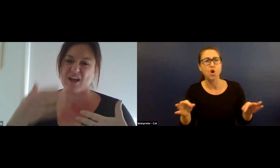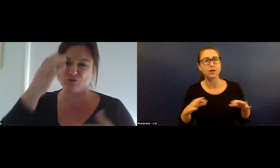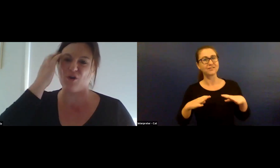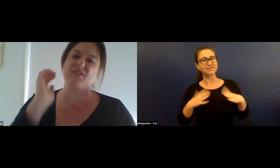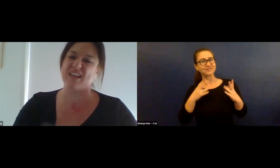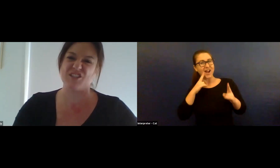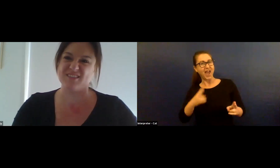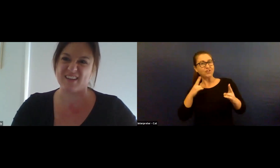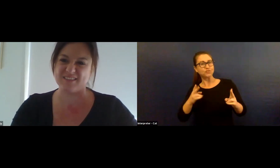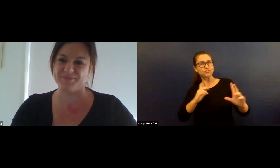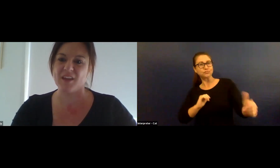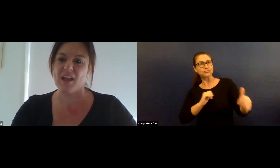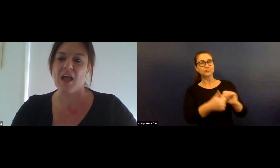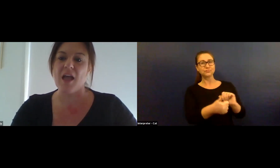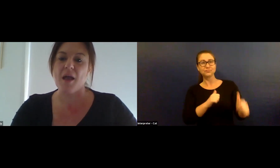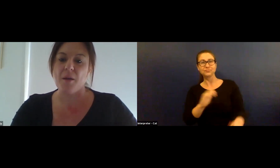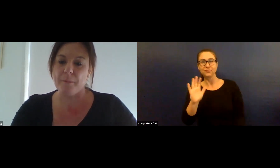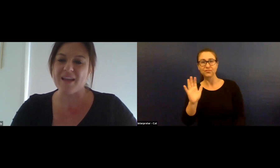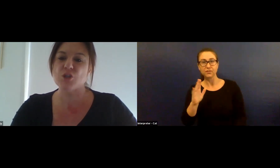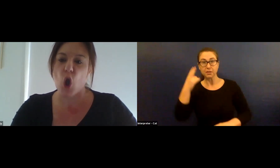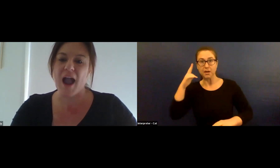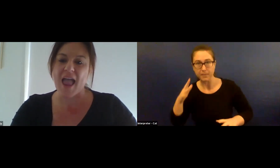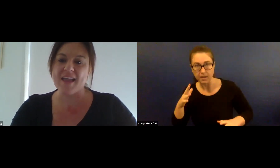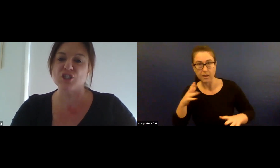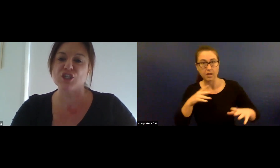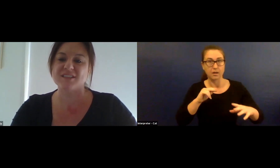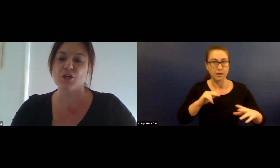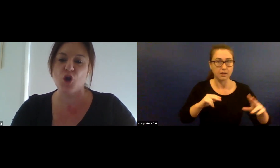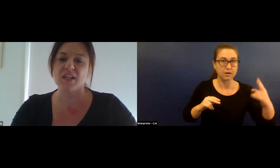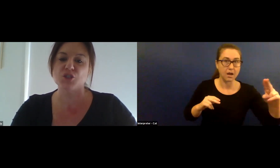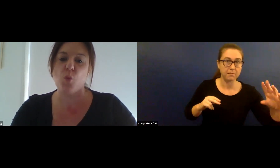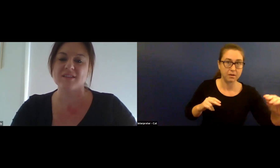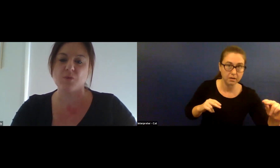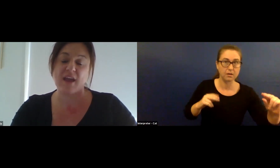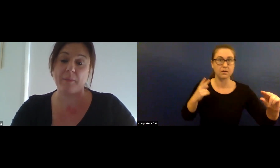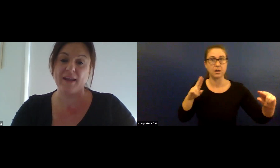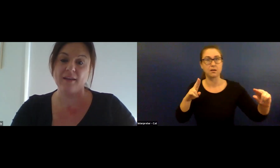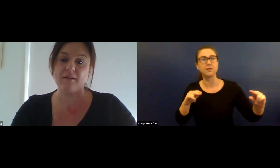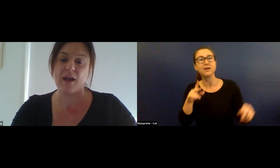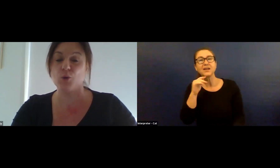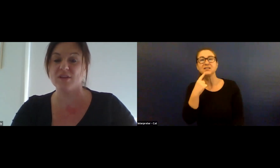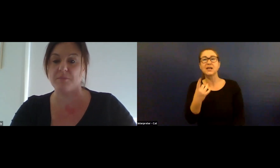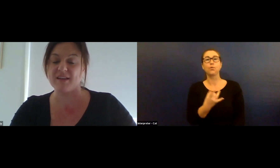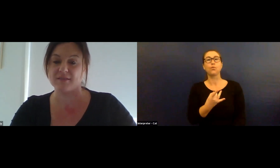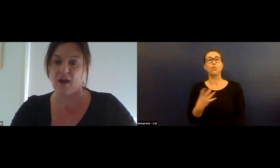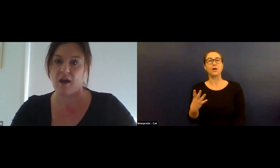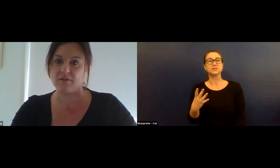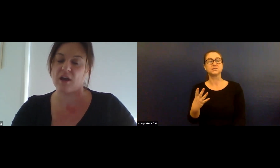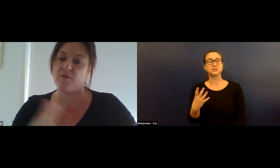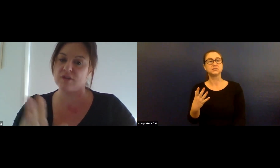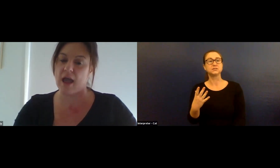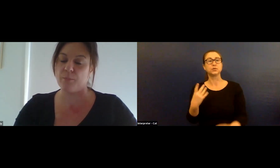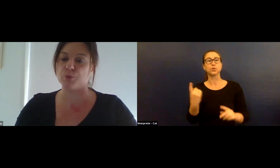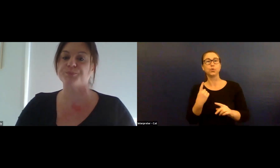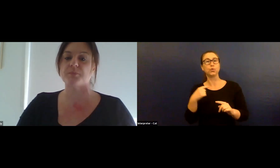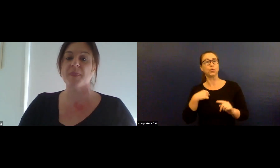like a natural conversation, does it? But it's okay to just acknowledge once what's happening and who the speakers are. Like,